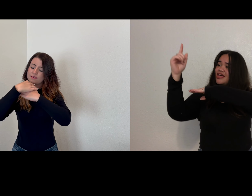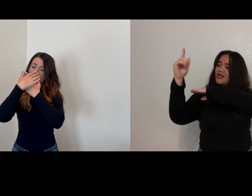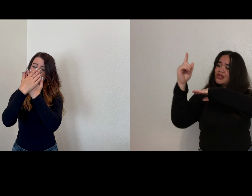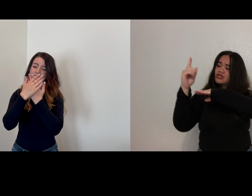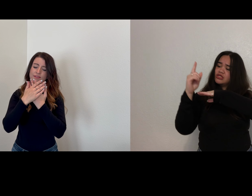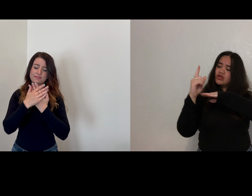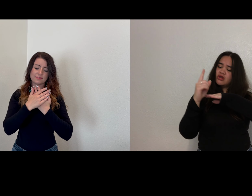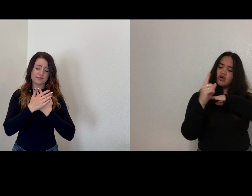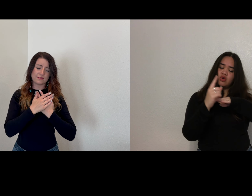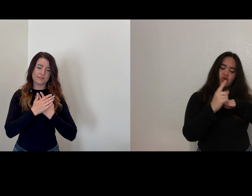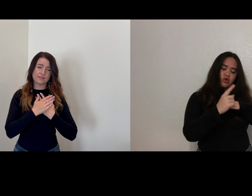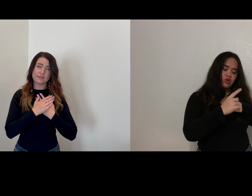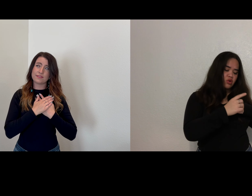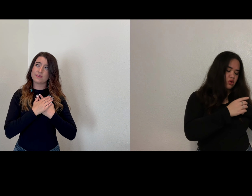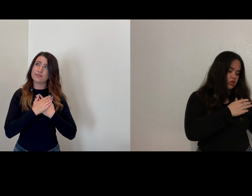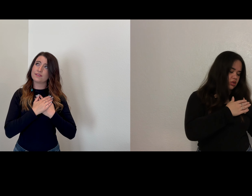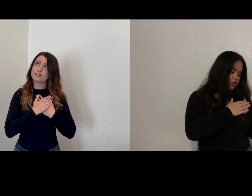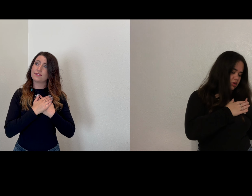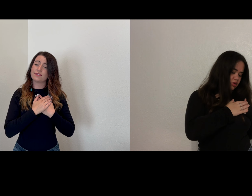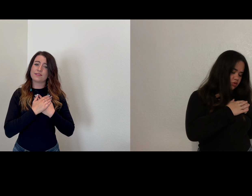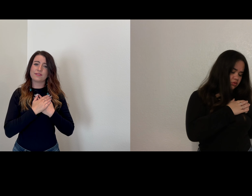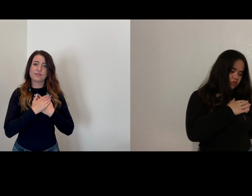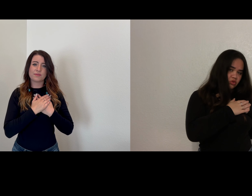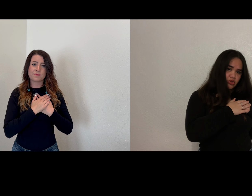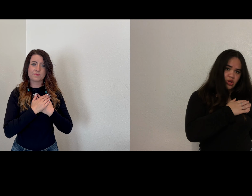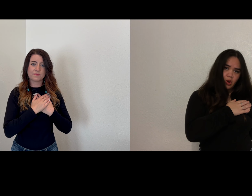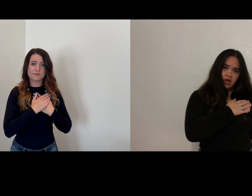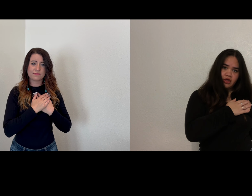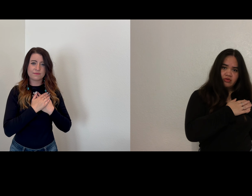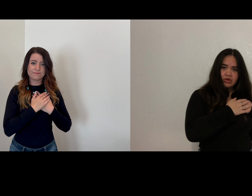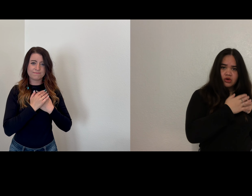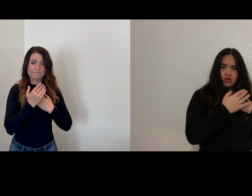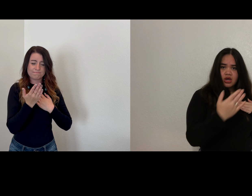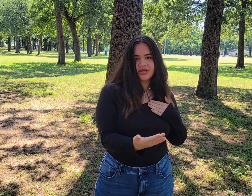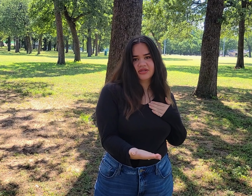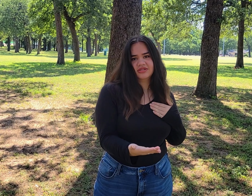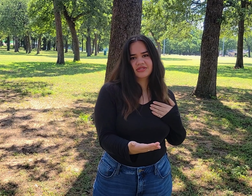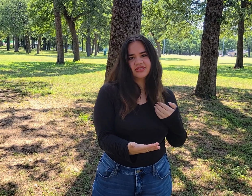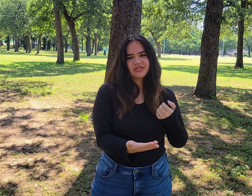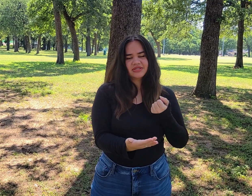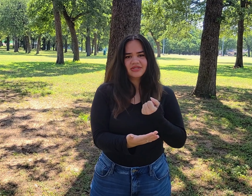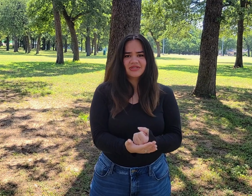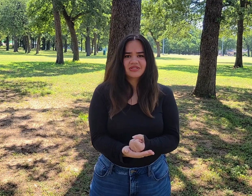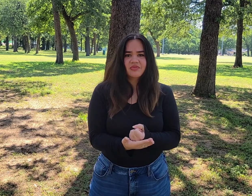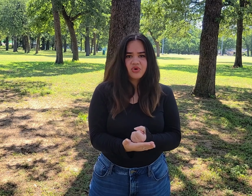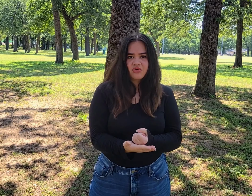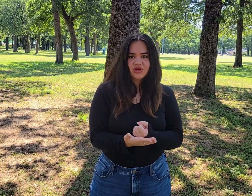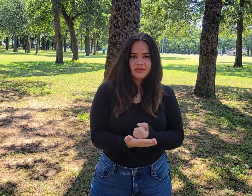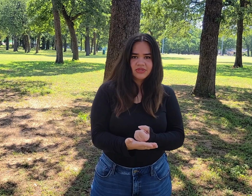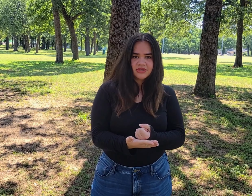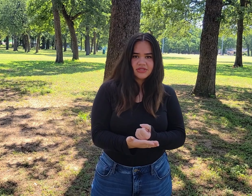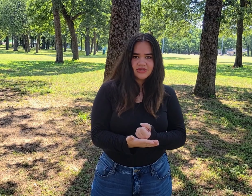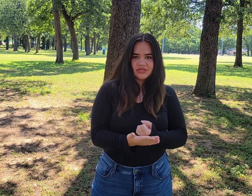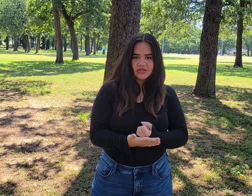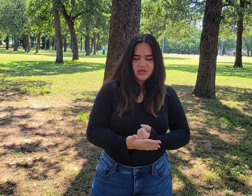takes to know you're near What if my greatest disappointments